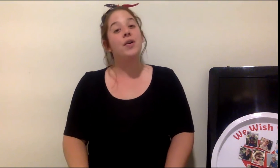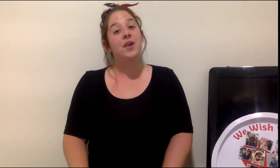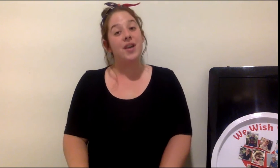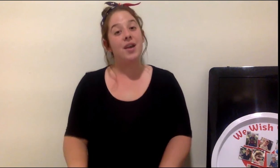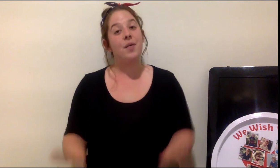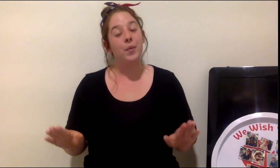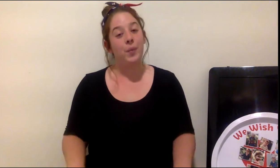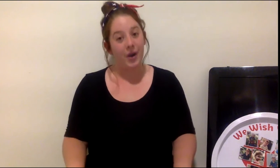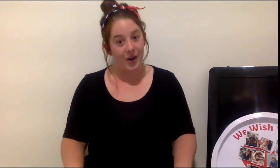Good work.